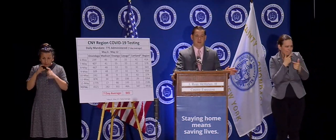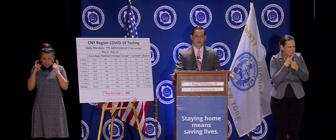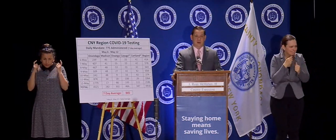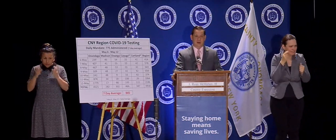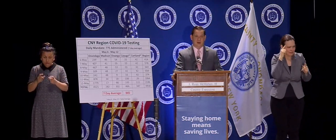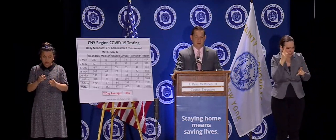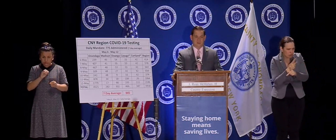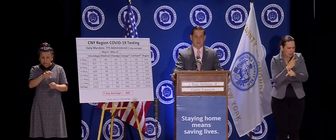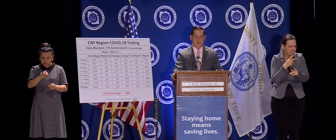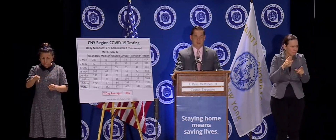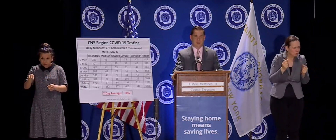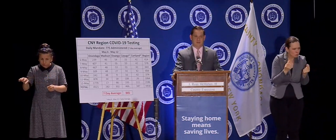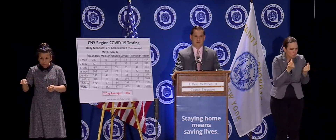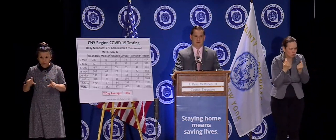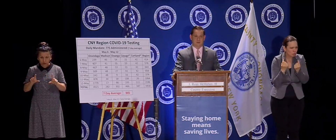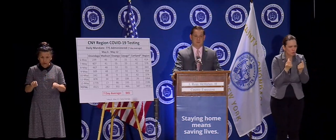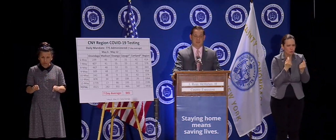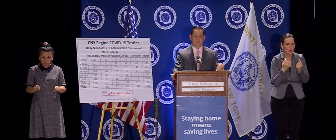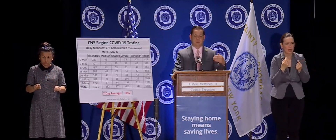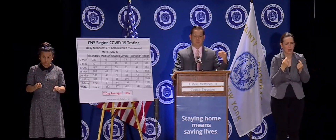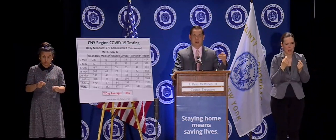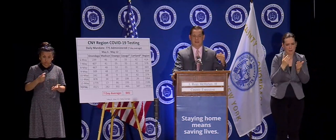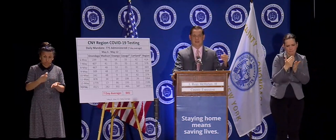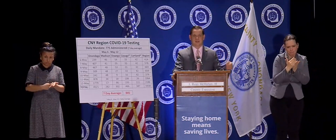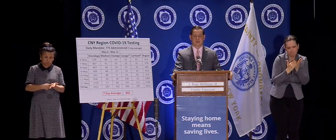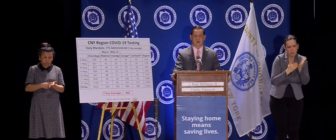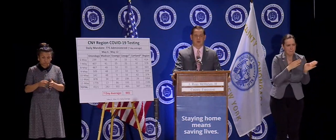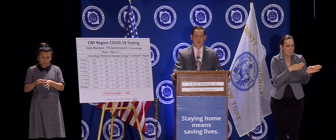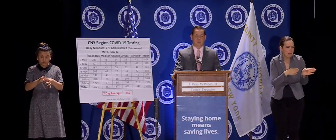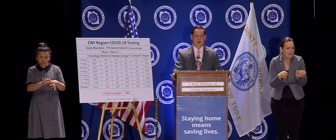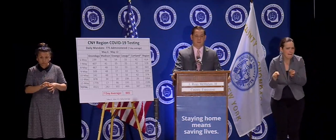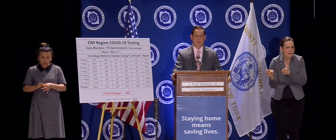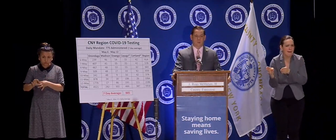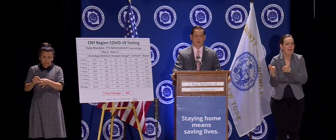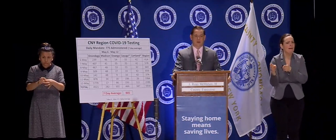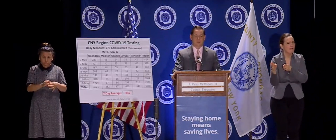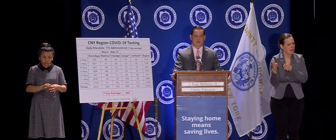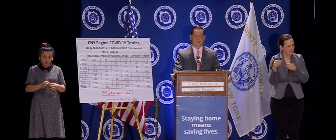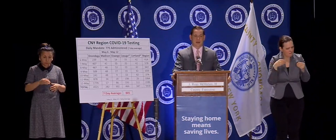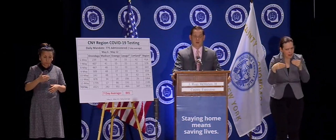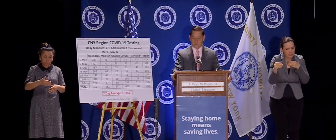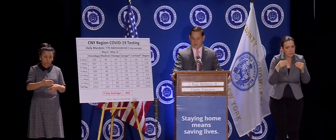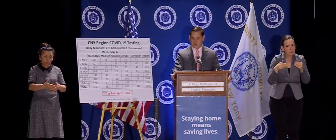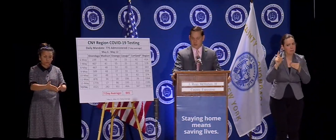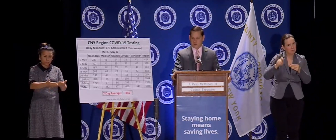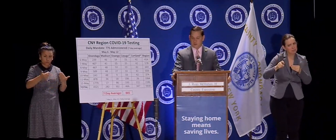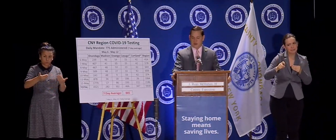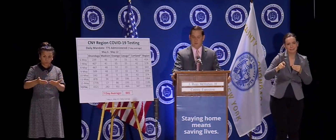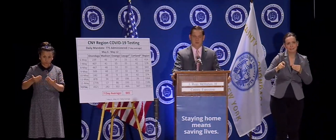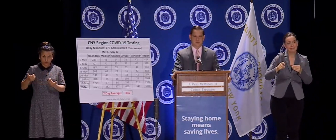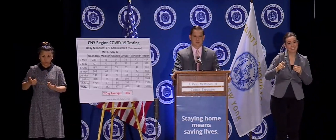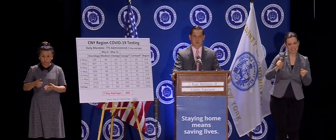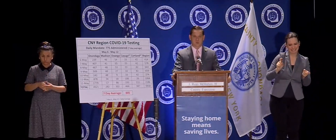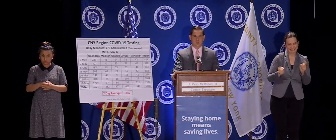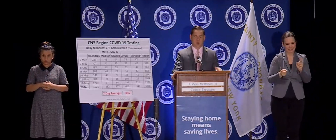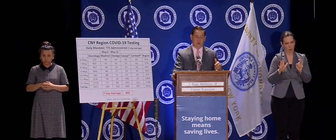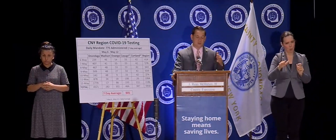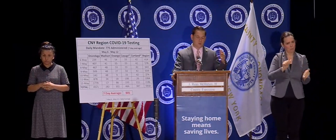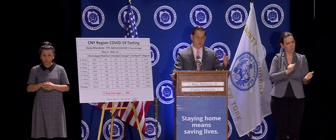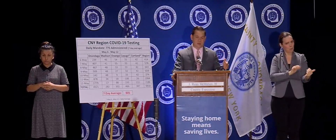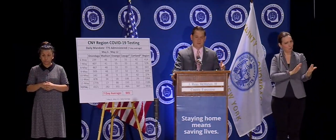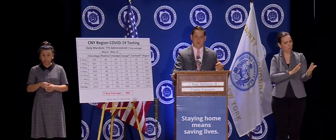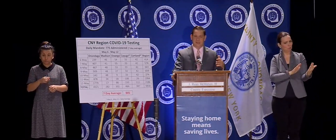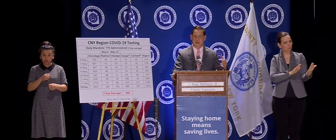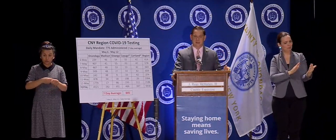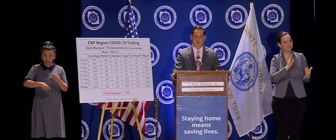pivot at every step of this process. So I know it's frustrating for a lot of the business owners. We're talking